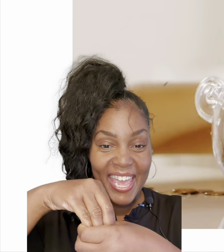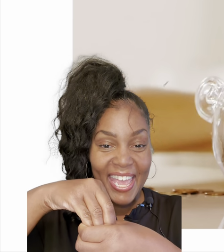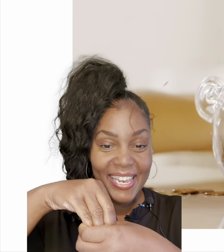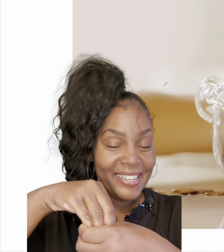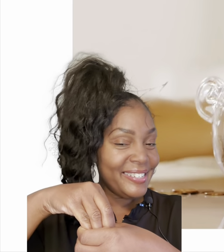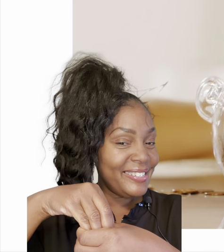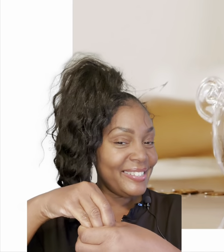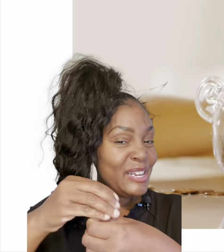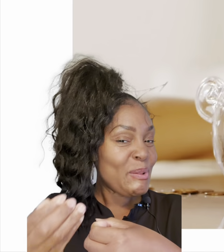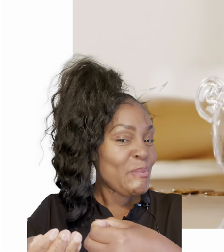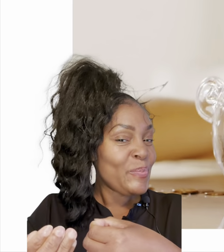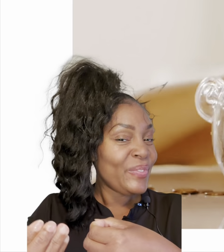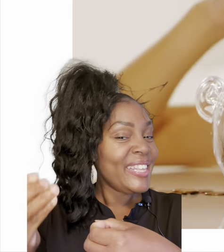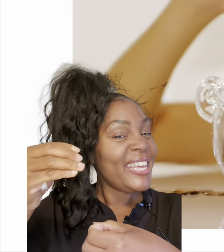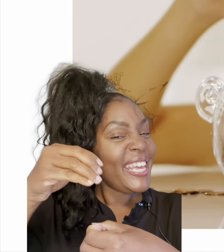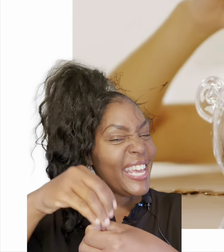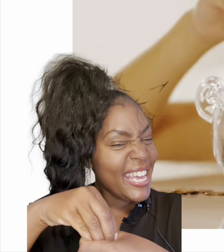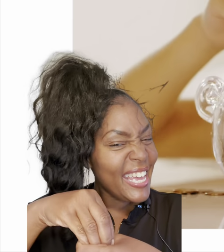In.